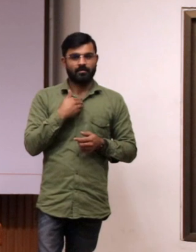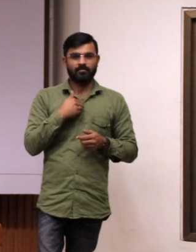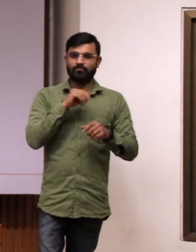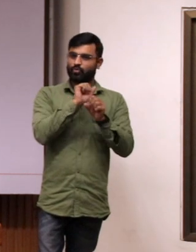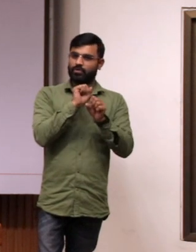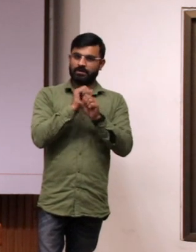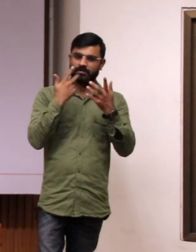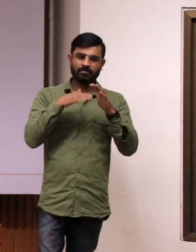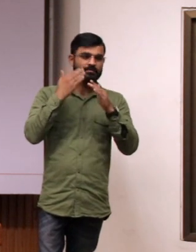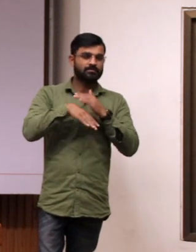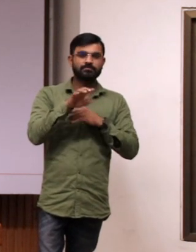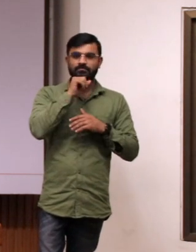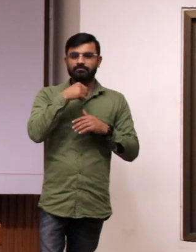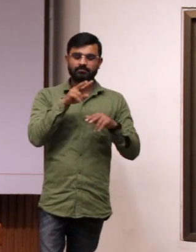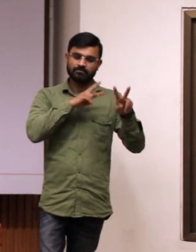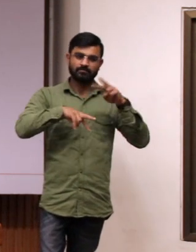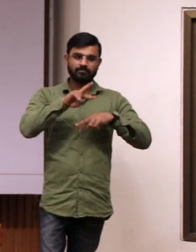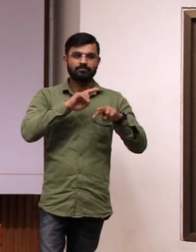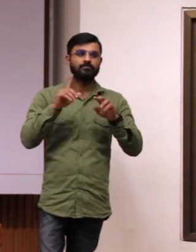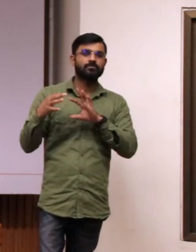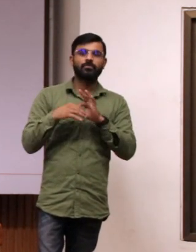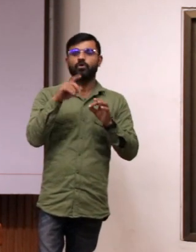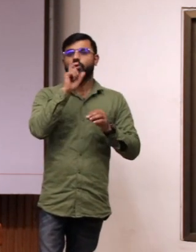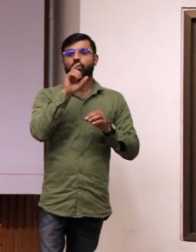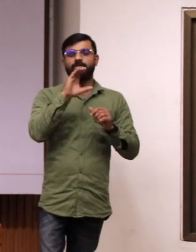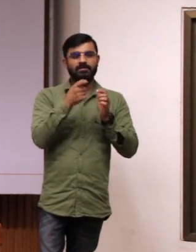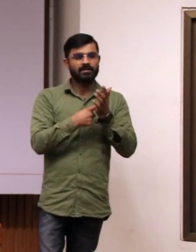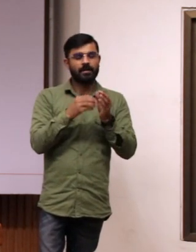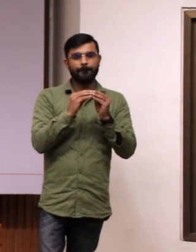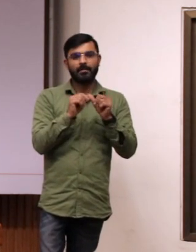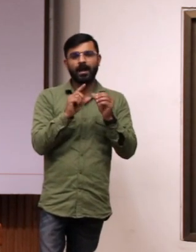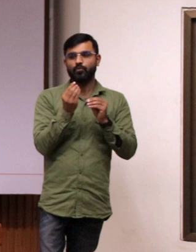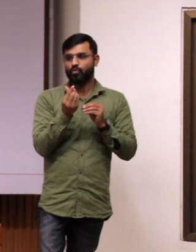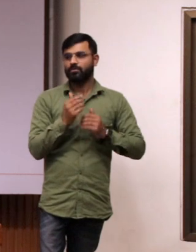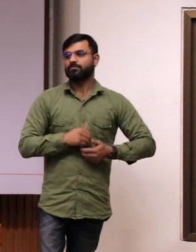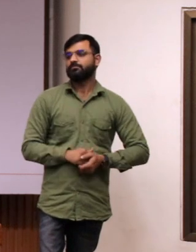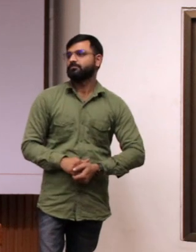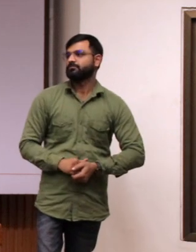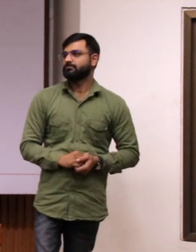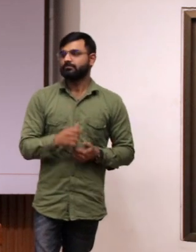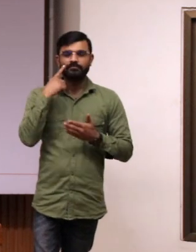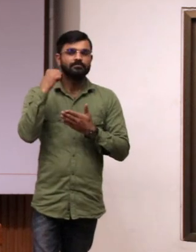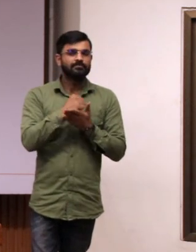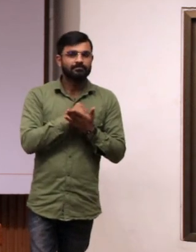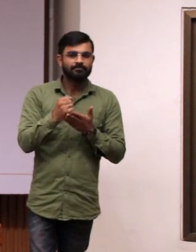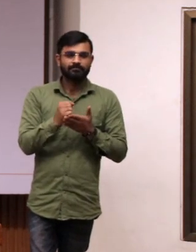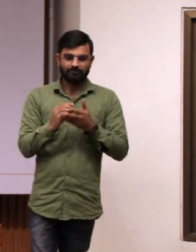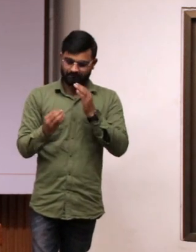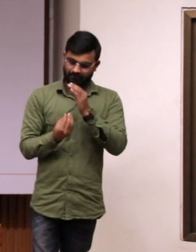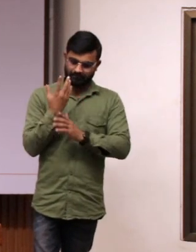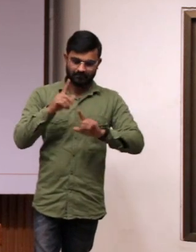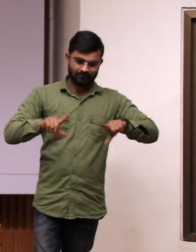have worked on under the supervision of legendary ecologist Professor C.R. Babu, where I have seen that when you try to transplant a